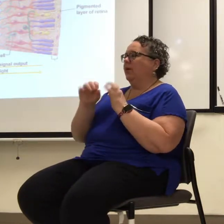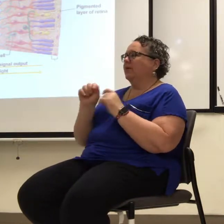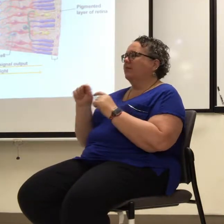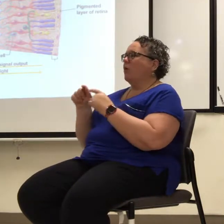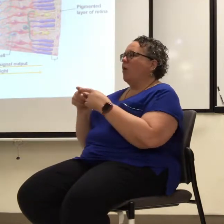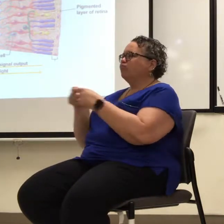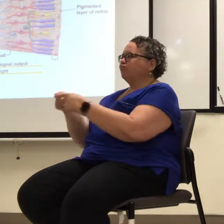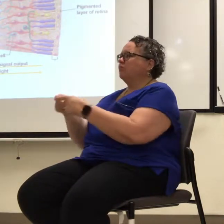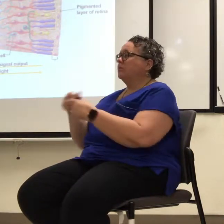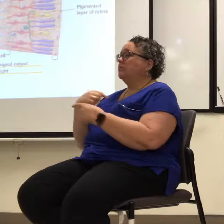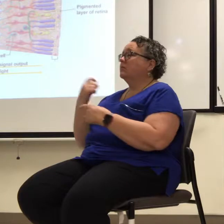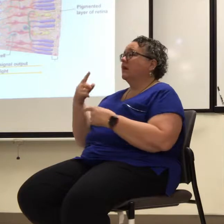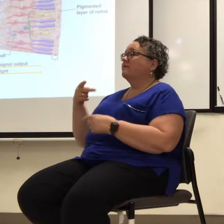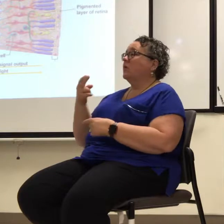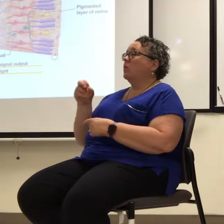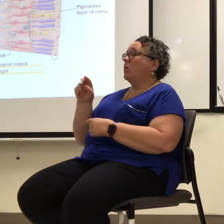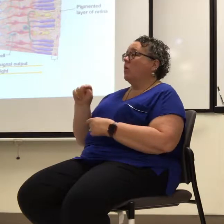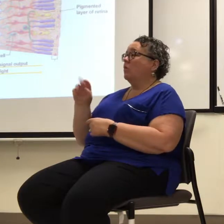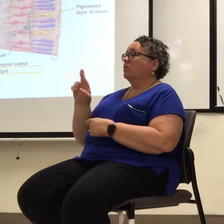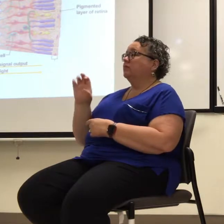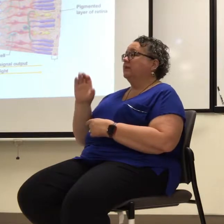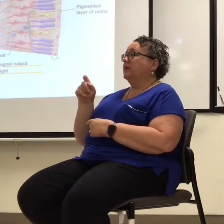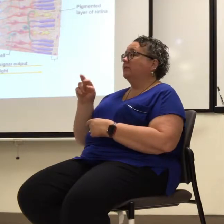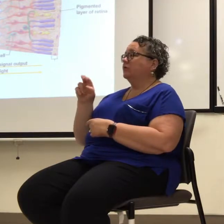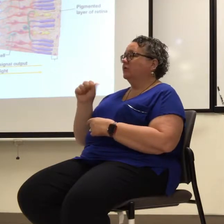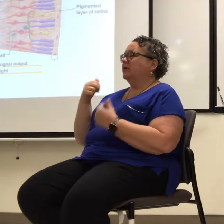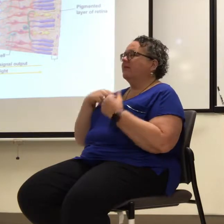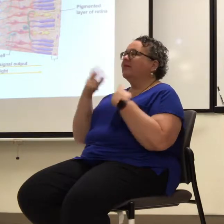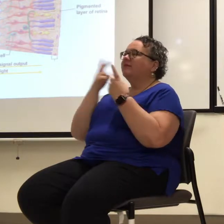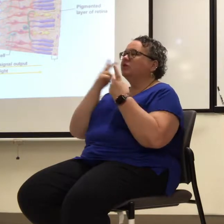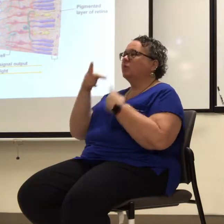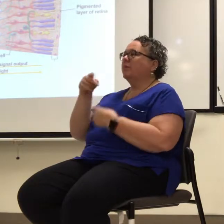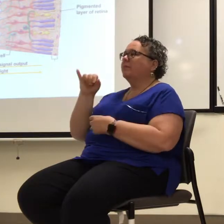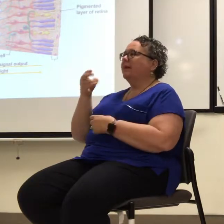Photoreceptors have the visual pigment that can absorb photons of light.